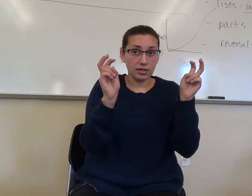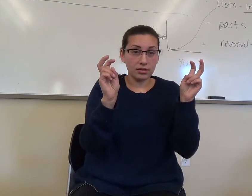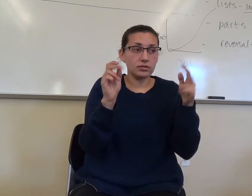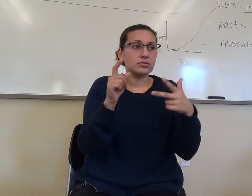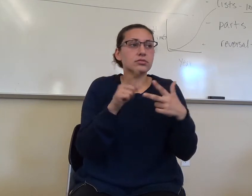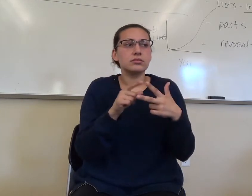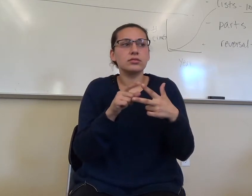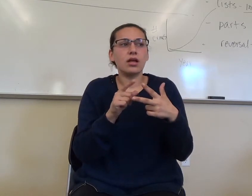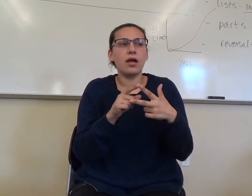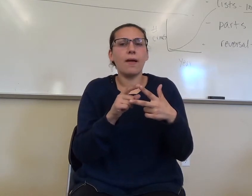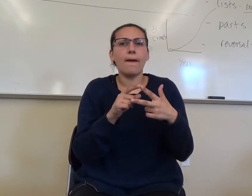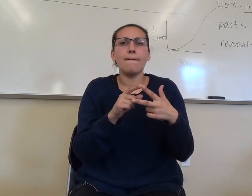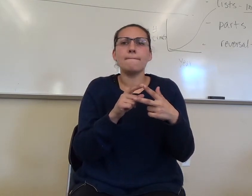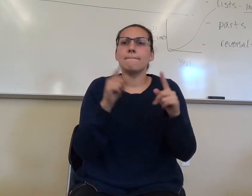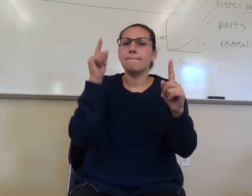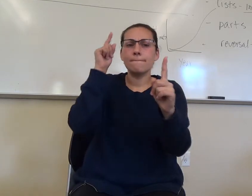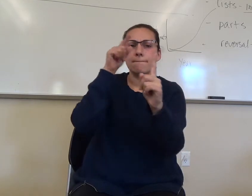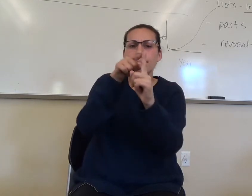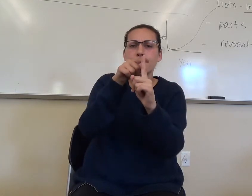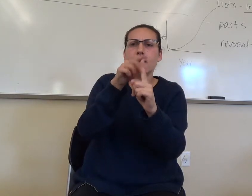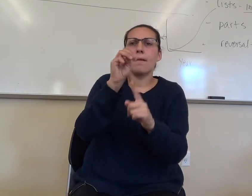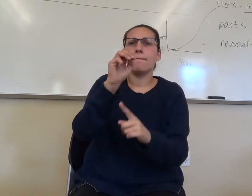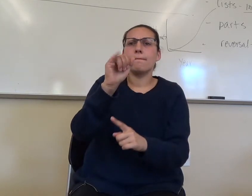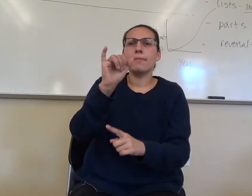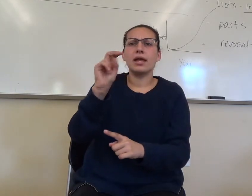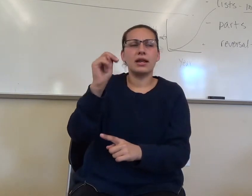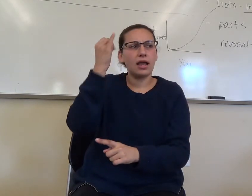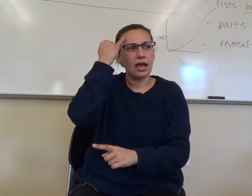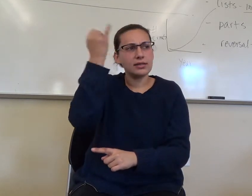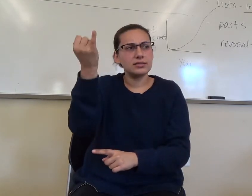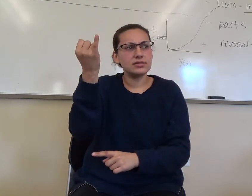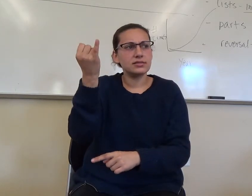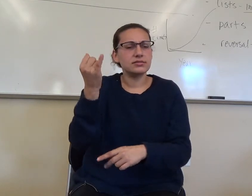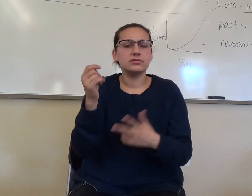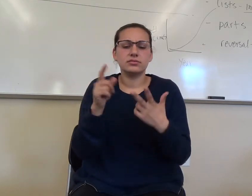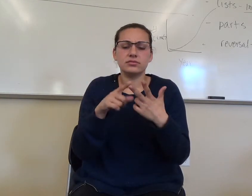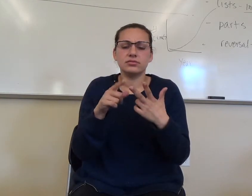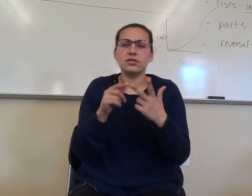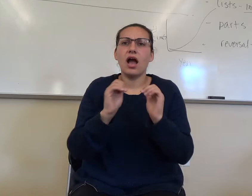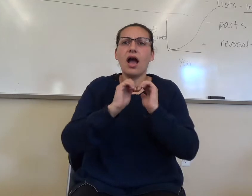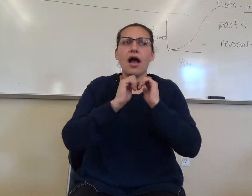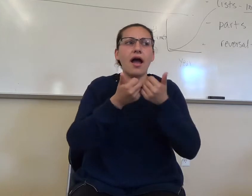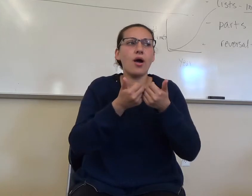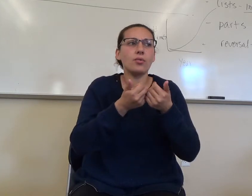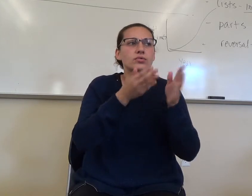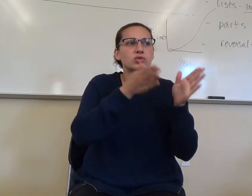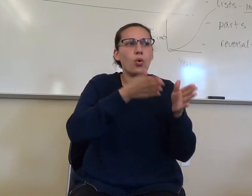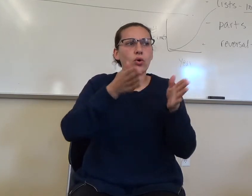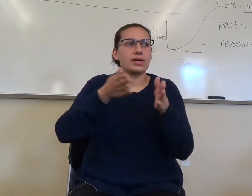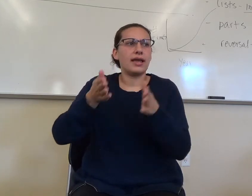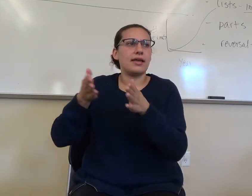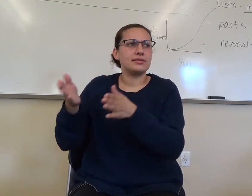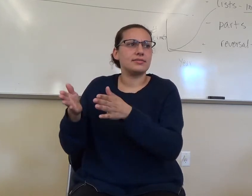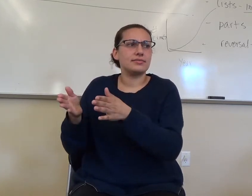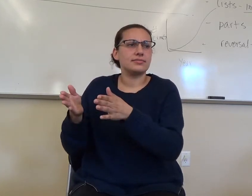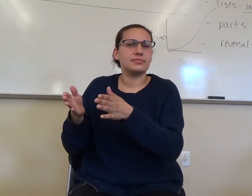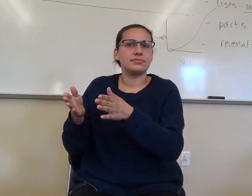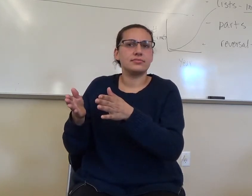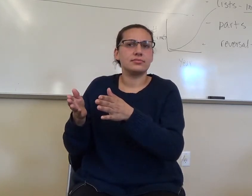I asked you what was the organization of the paragraph, okay? So that's kind of what we're moving into now,